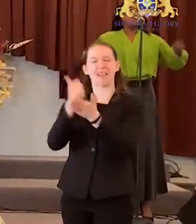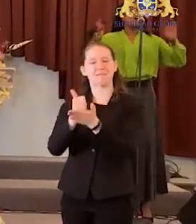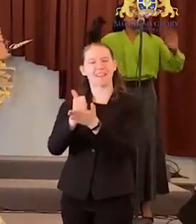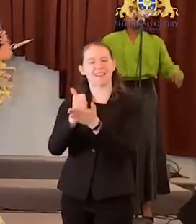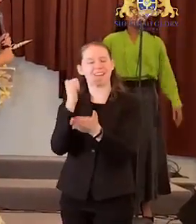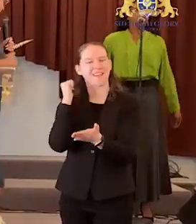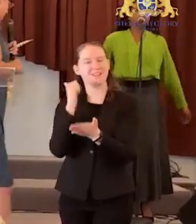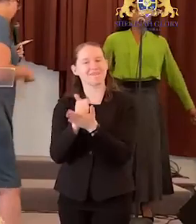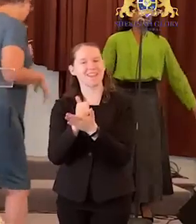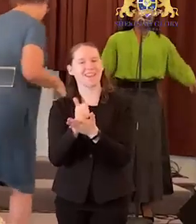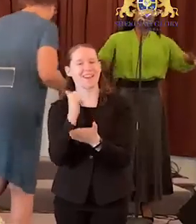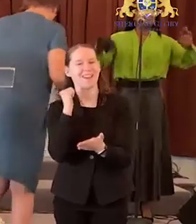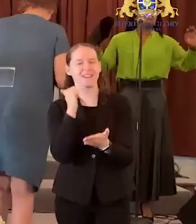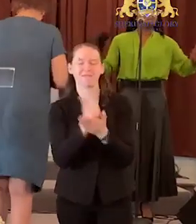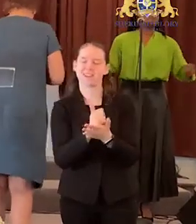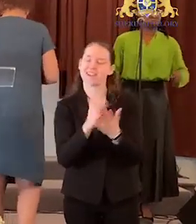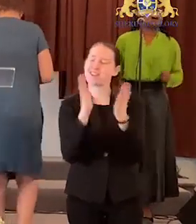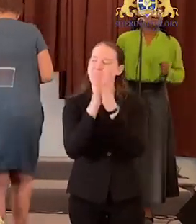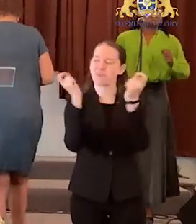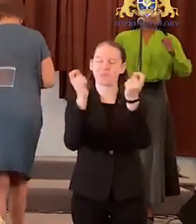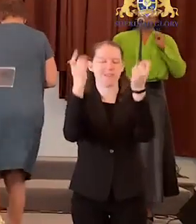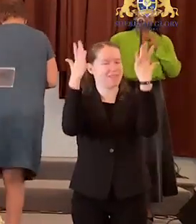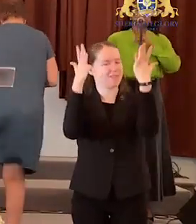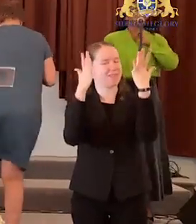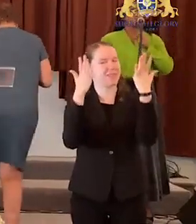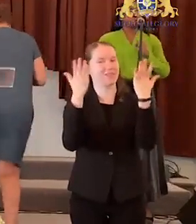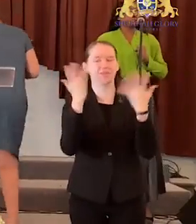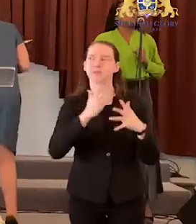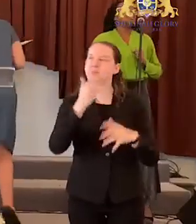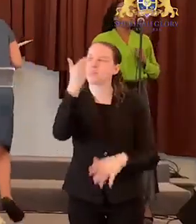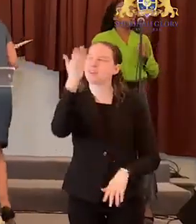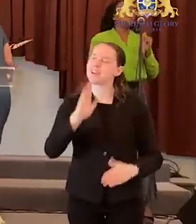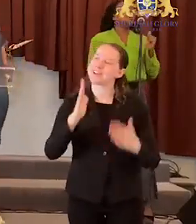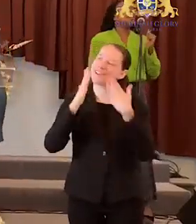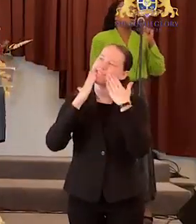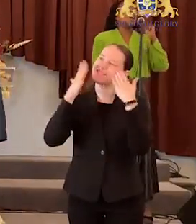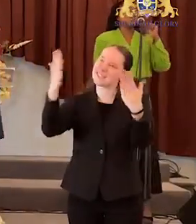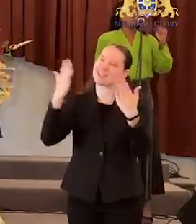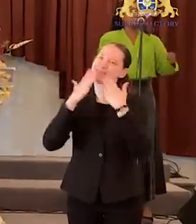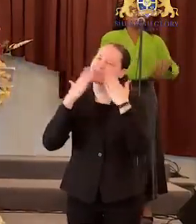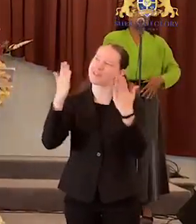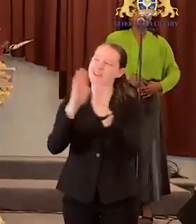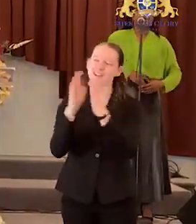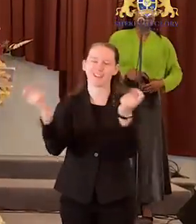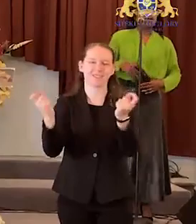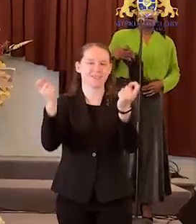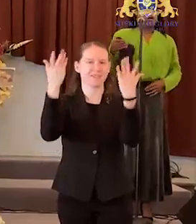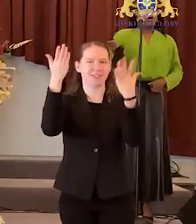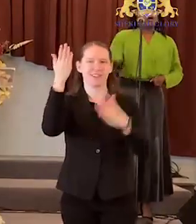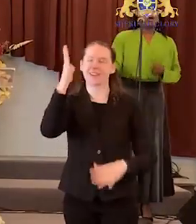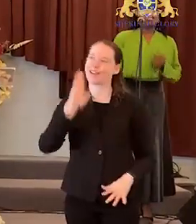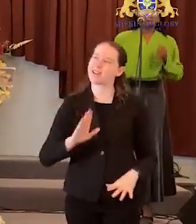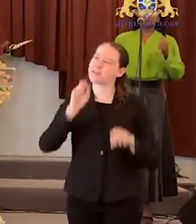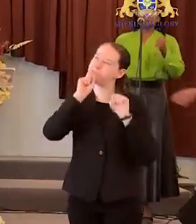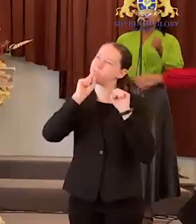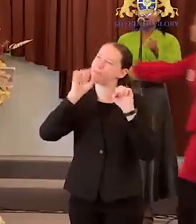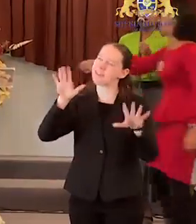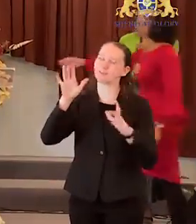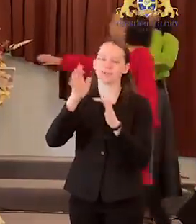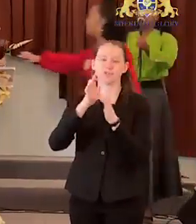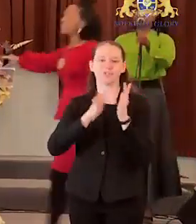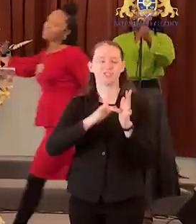and amen, amen, amen. Hallelujah. Oh God, we thank you. Hallelujah, God, we bless you. Thank you,